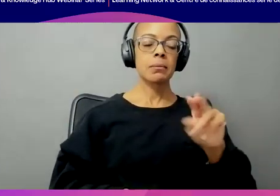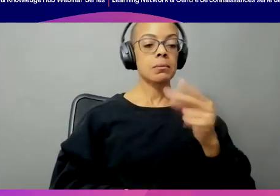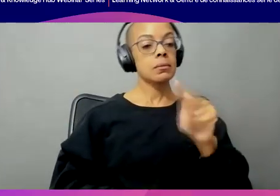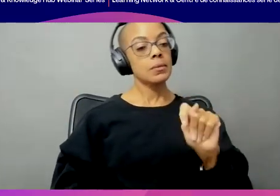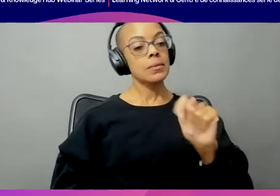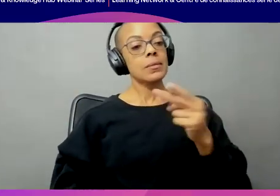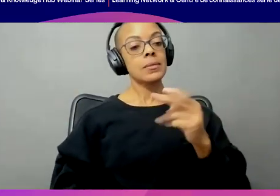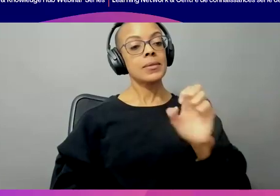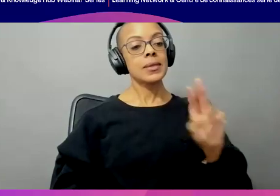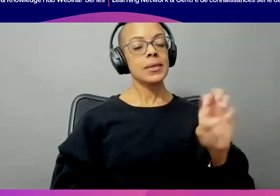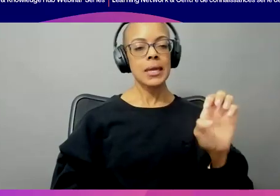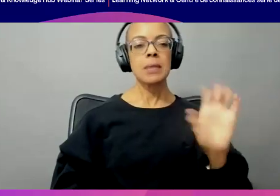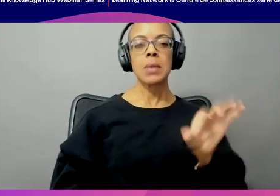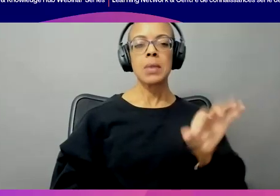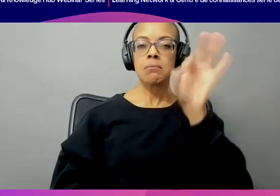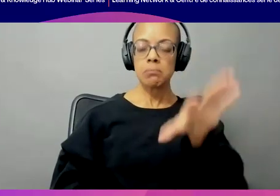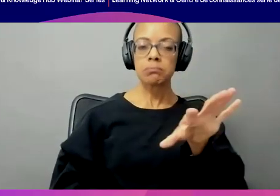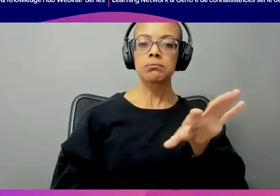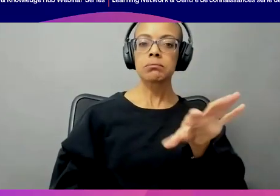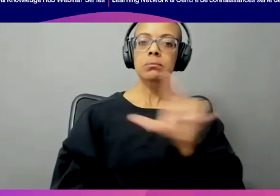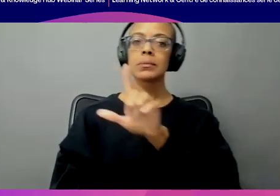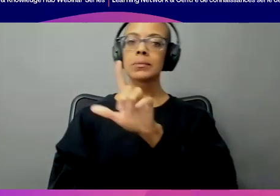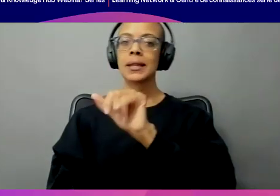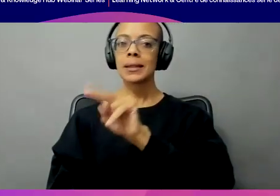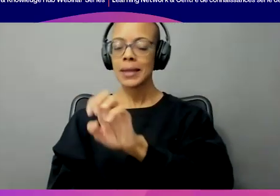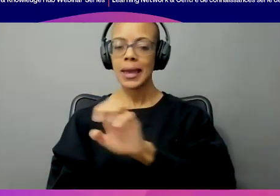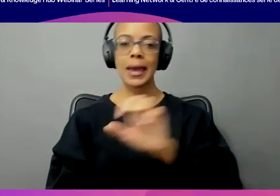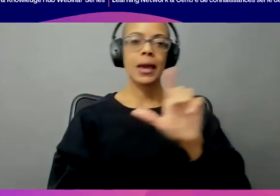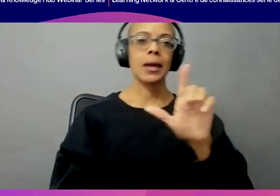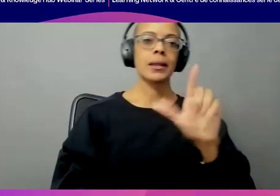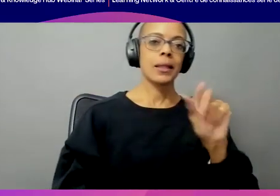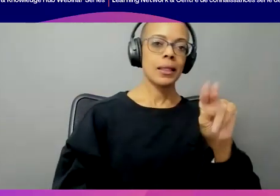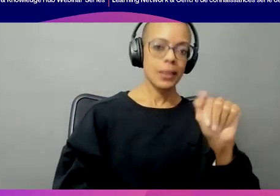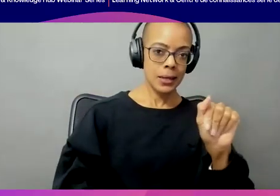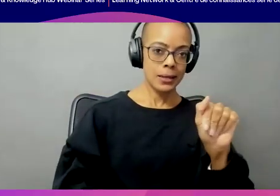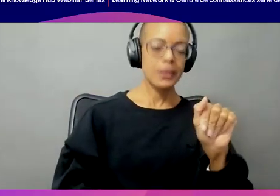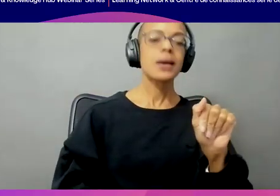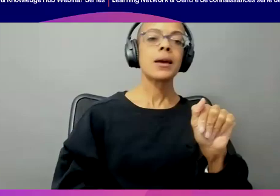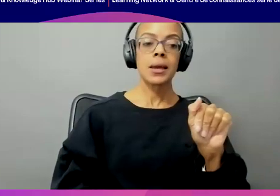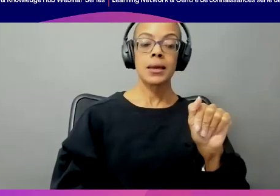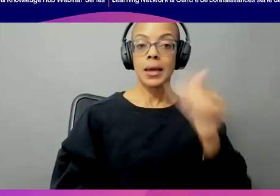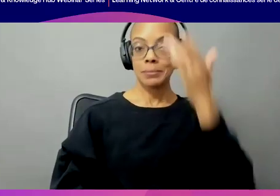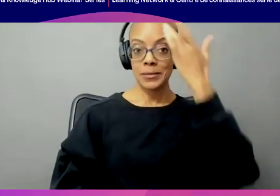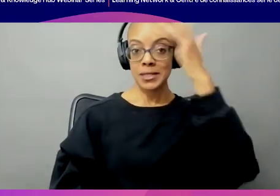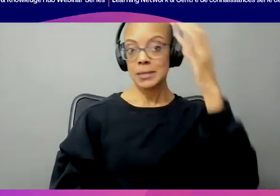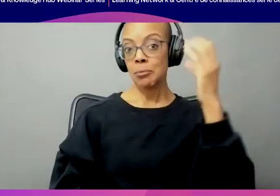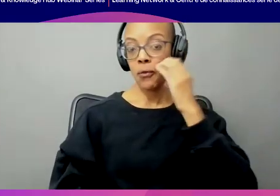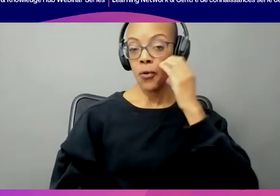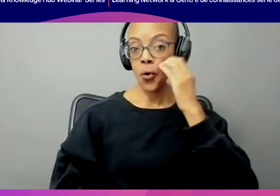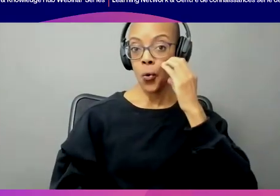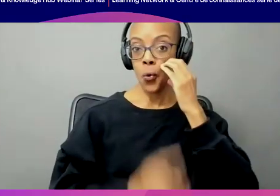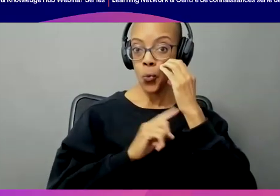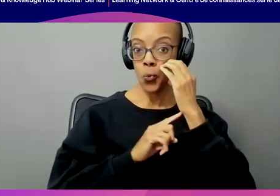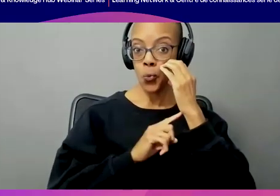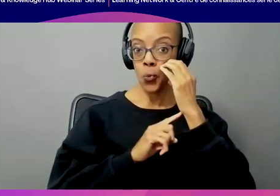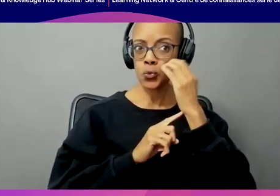to you, Leanne and Lena. It's a question about the growing concerns that smartphones I'm not even going to say may, do listen